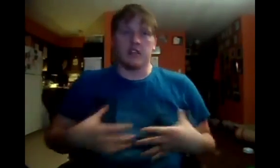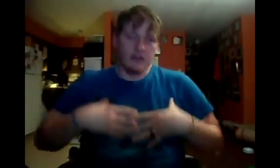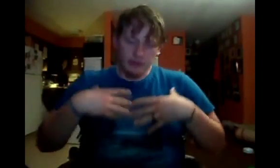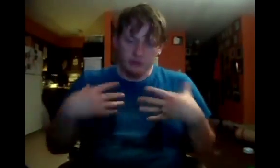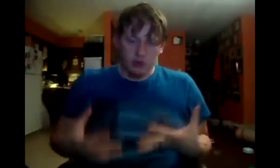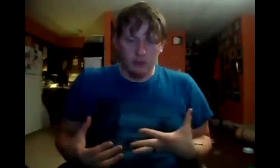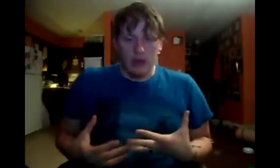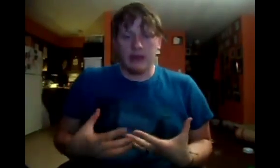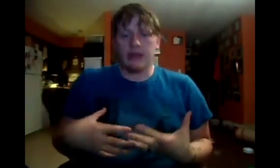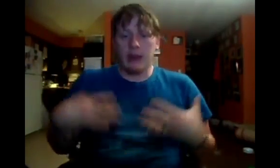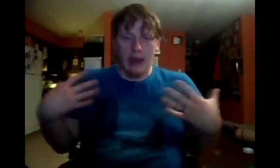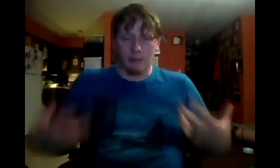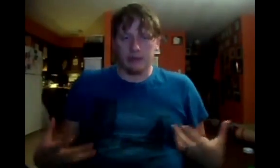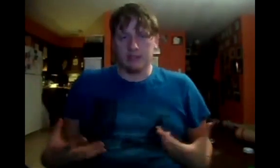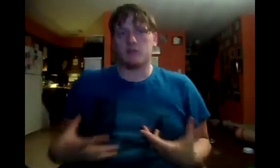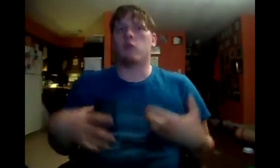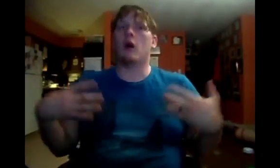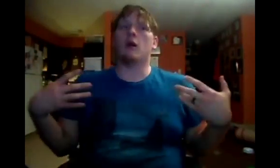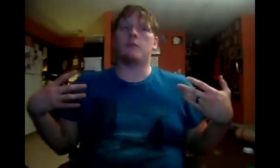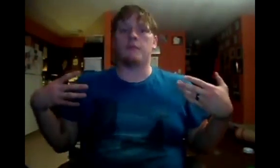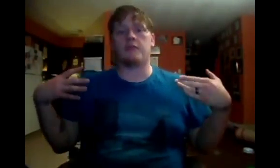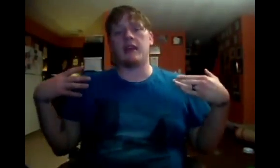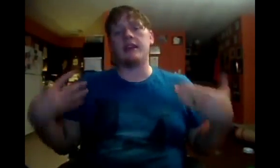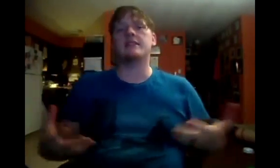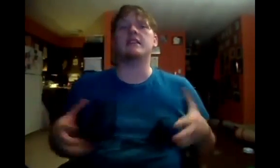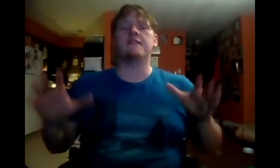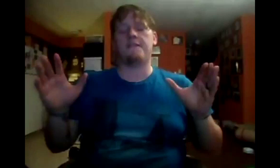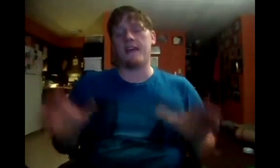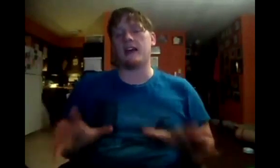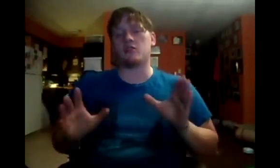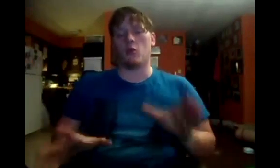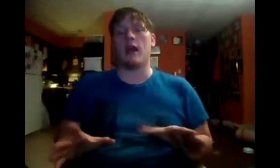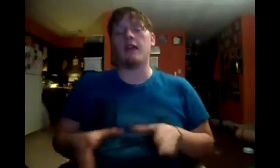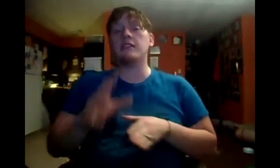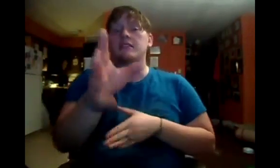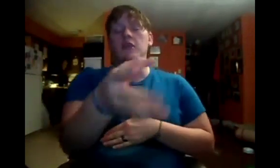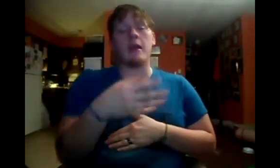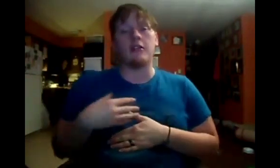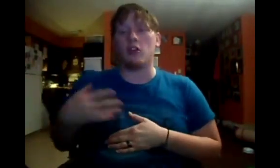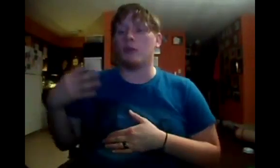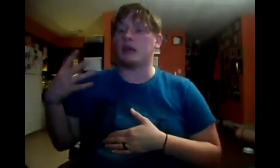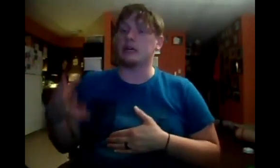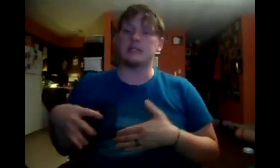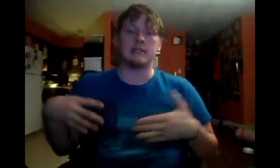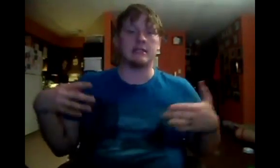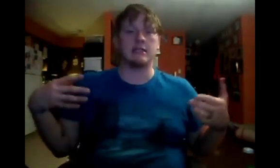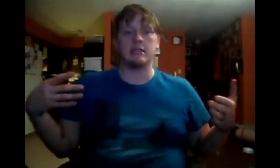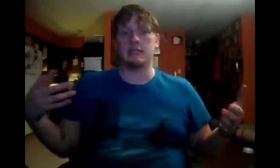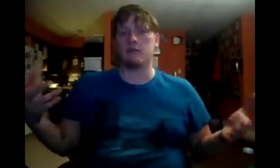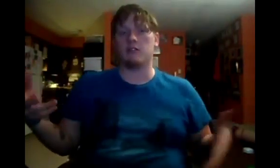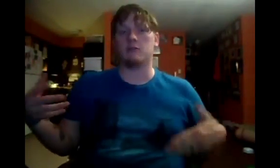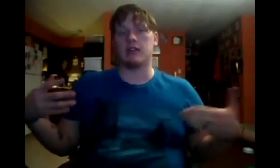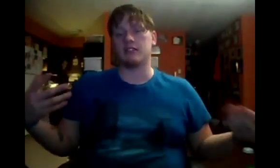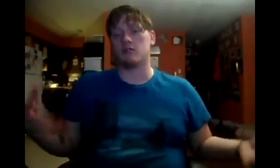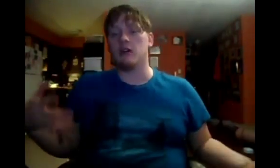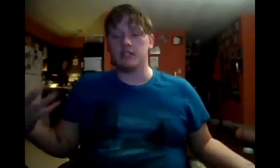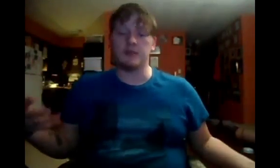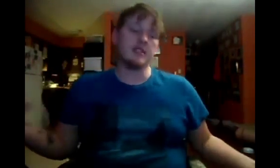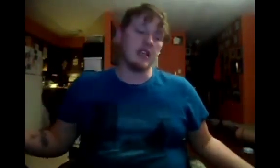cancer. Everybody's worried about it. It happens. Well, an easy, fast way, and this is for men too, because, well, not so much, but